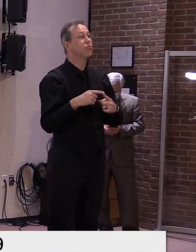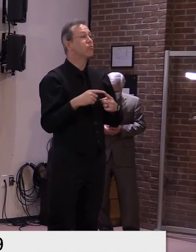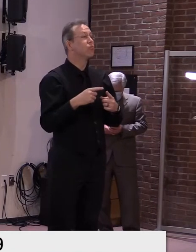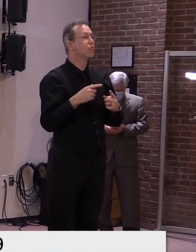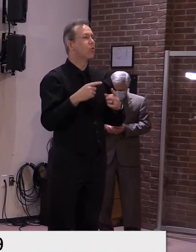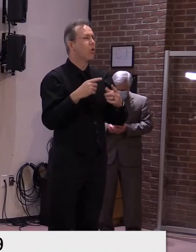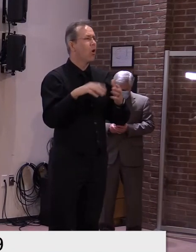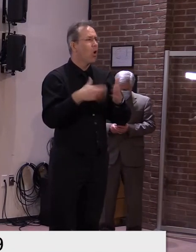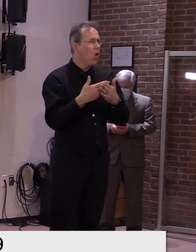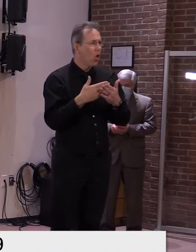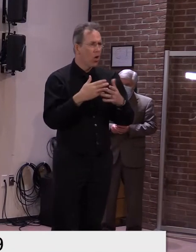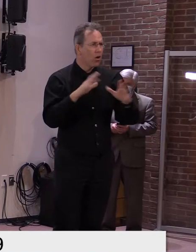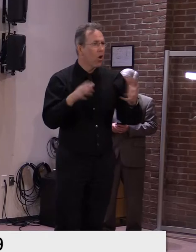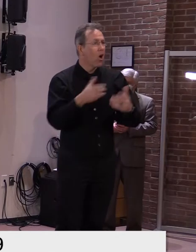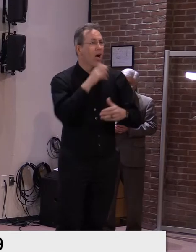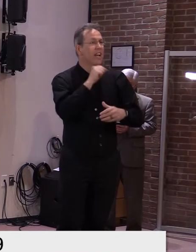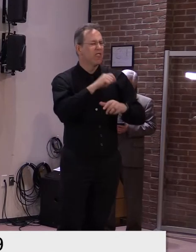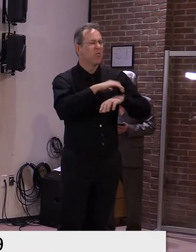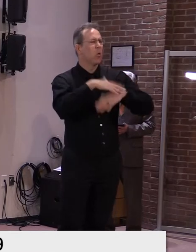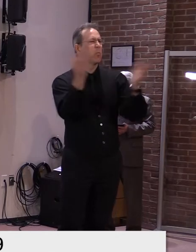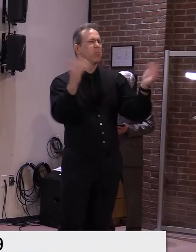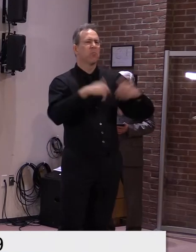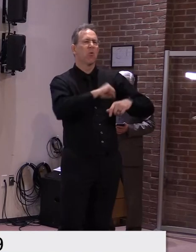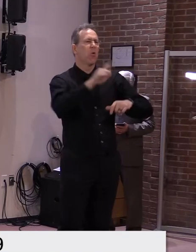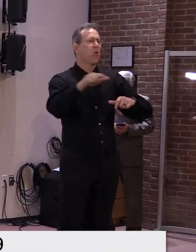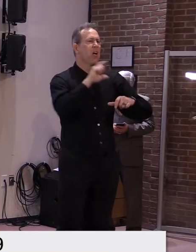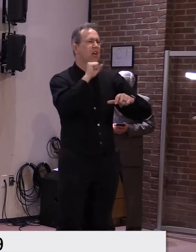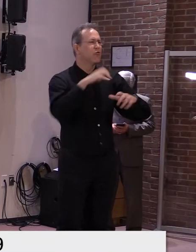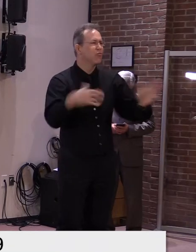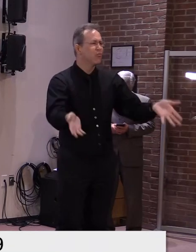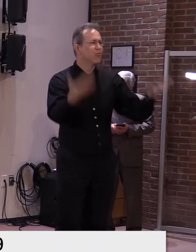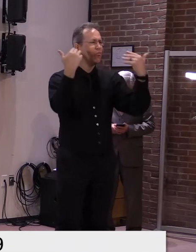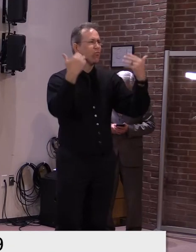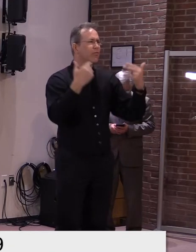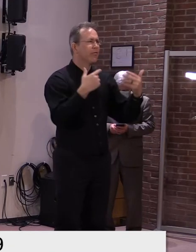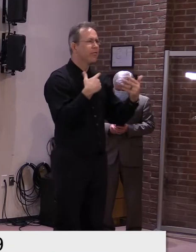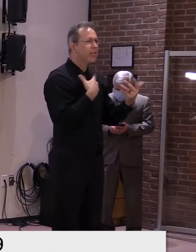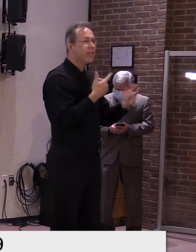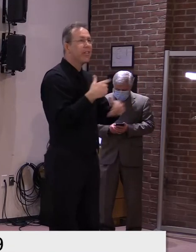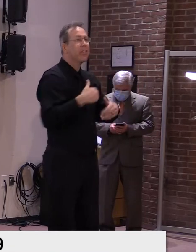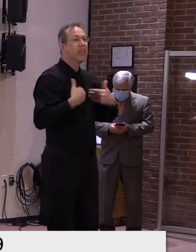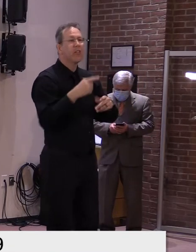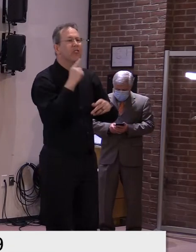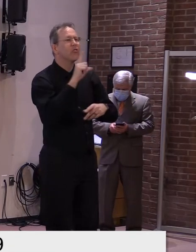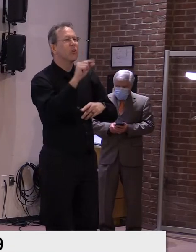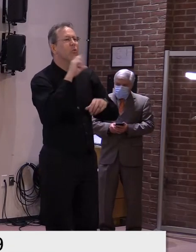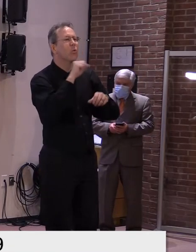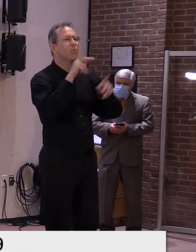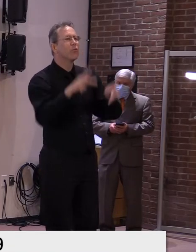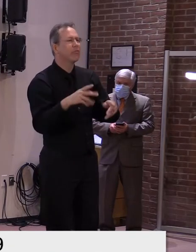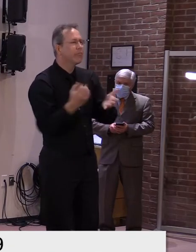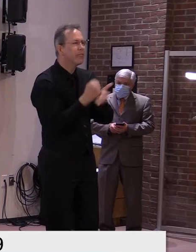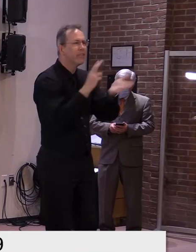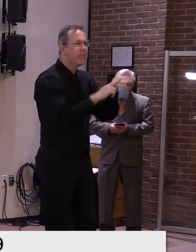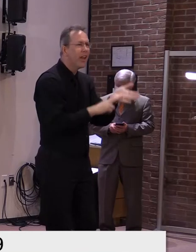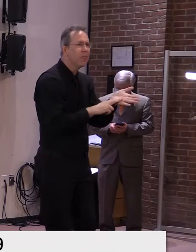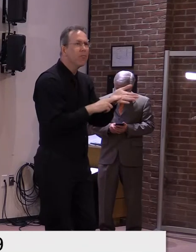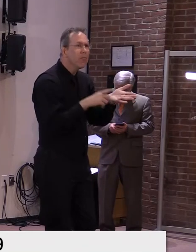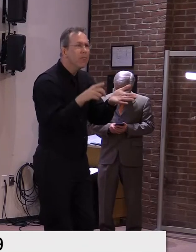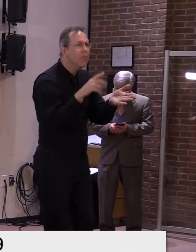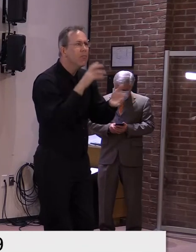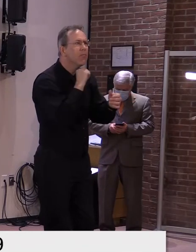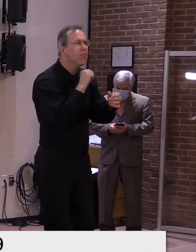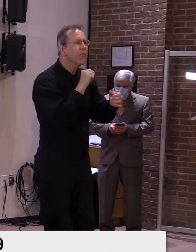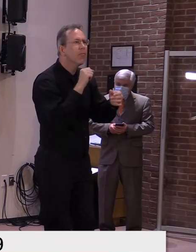I don't know if that makes you feel better or not, but it doesn't get you there any quicker. And what if the supply changes one way or the other? So